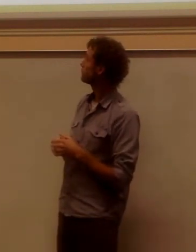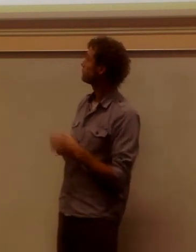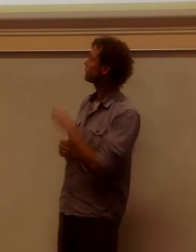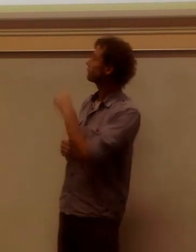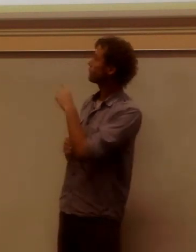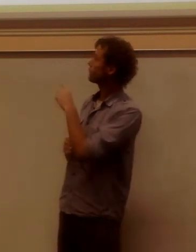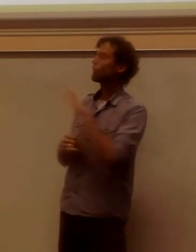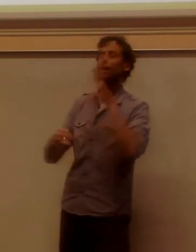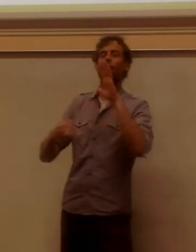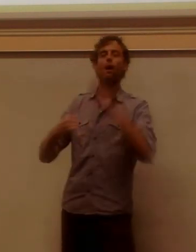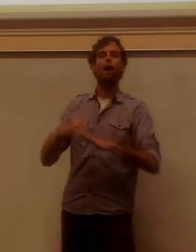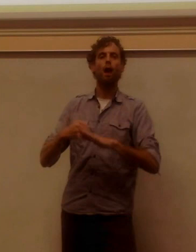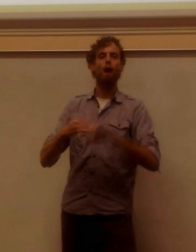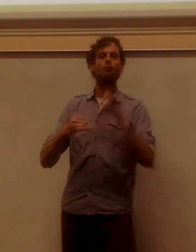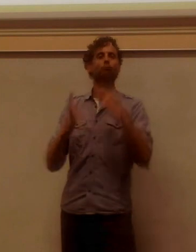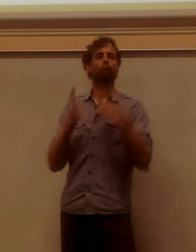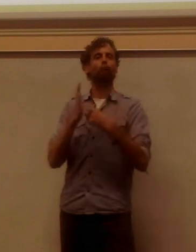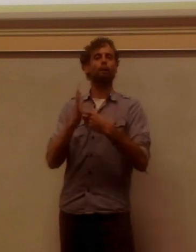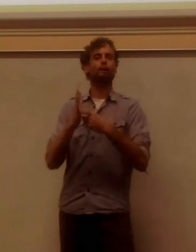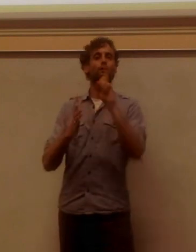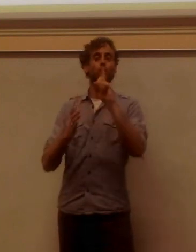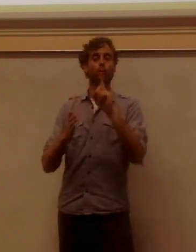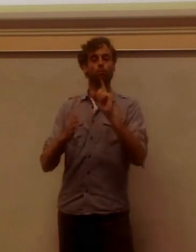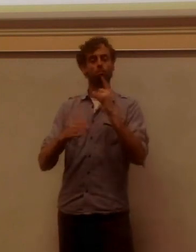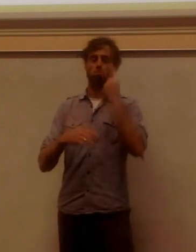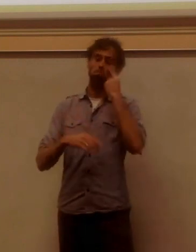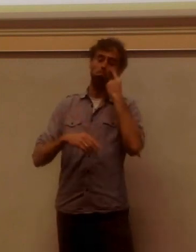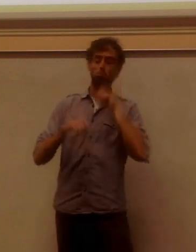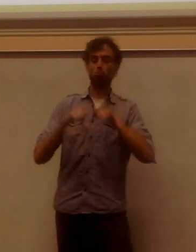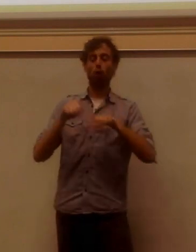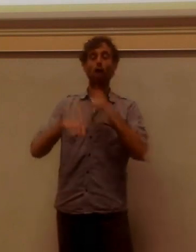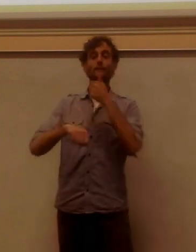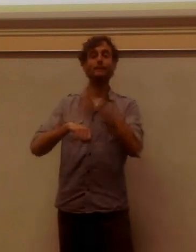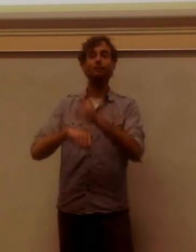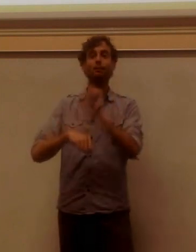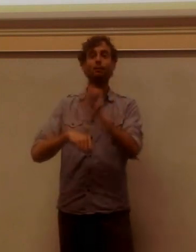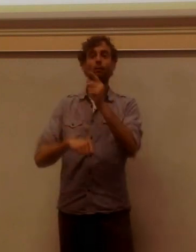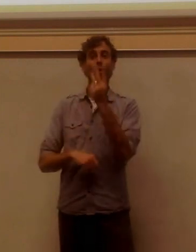arrange to have a follow-up phone call by the Insign service. So a translation service could also be offered.